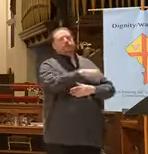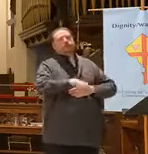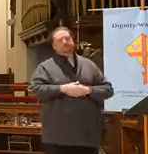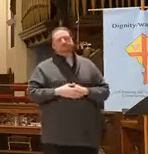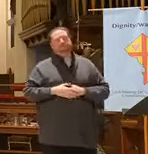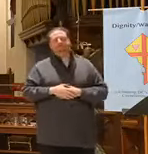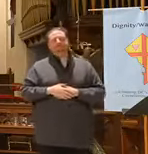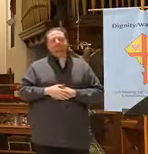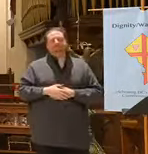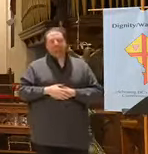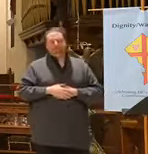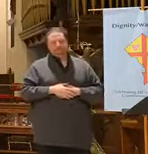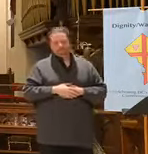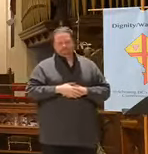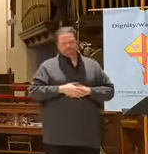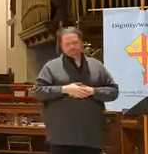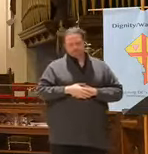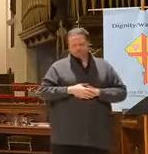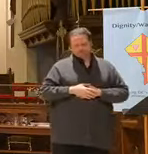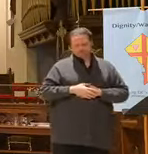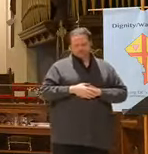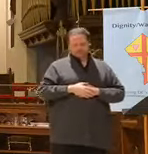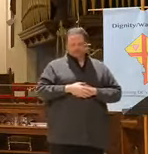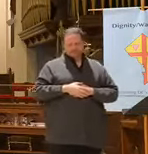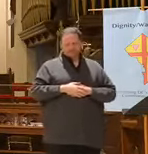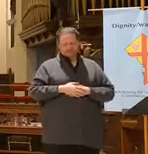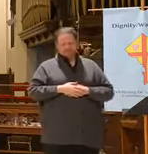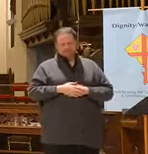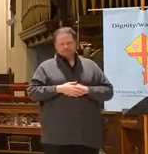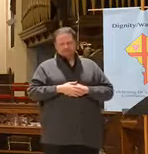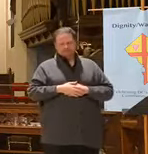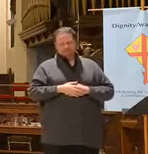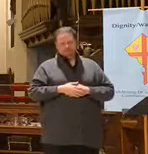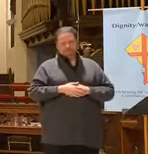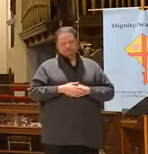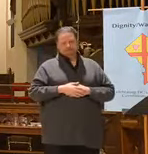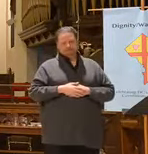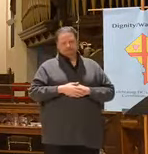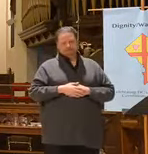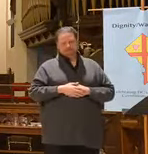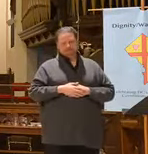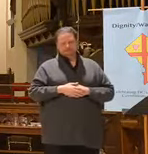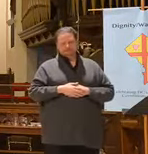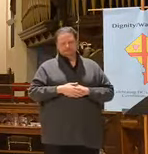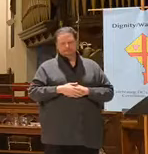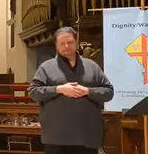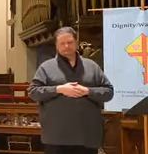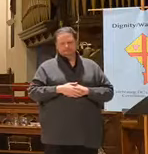chalice at the far right.